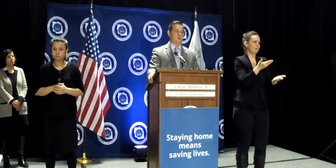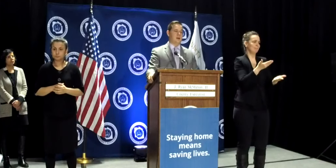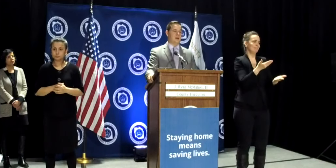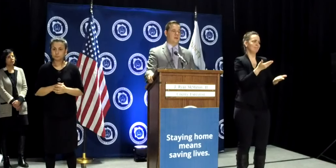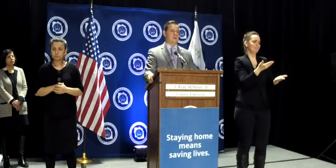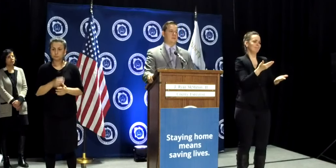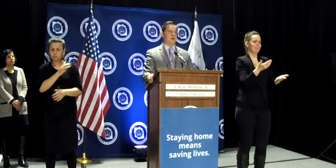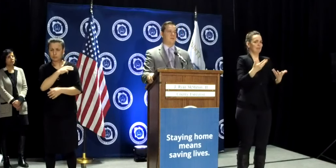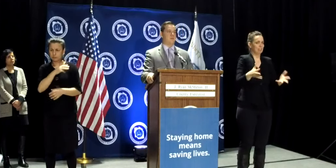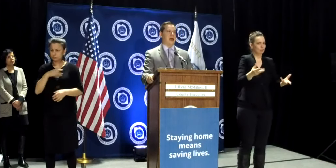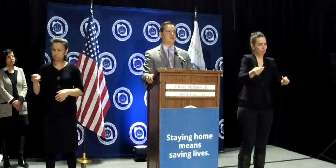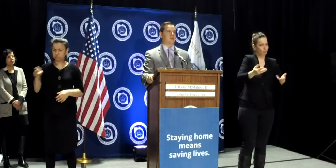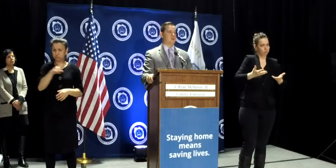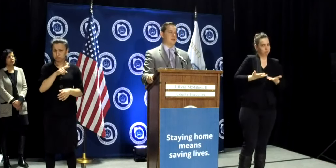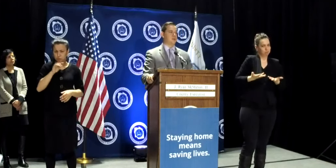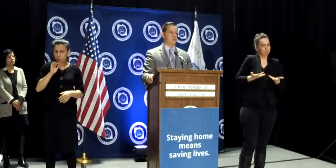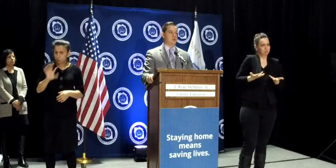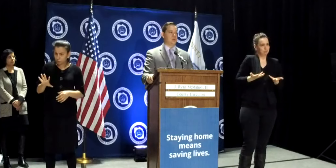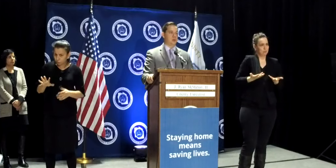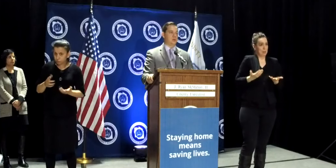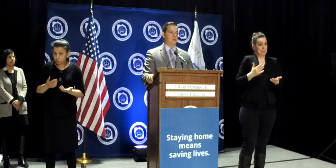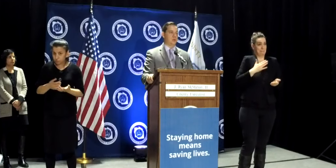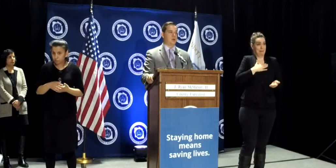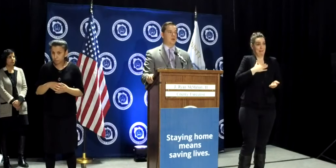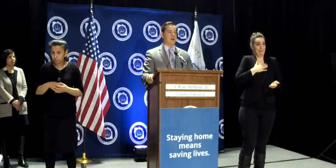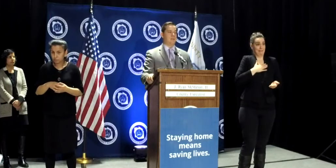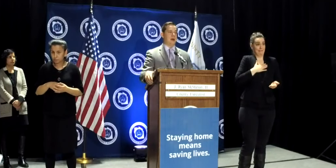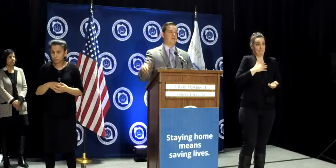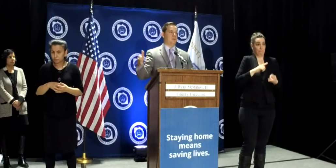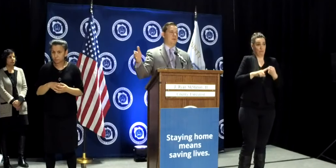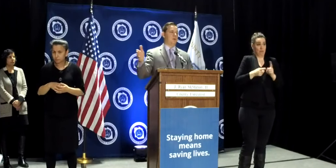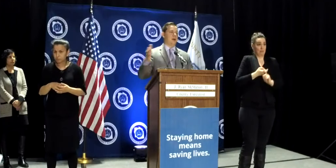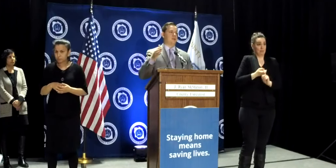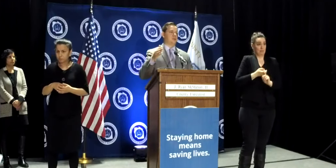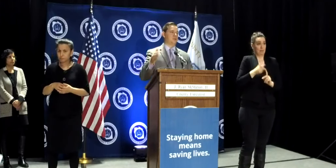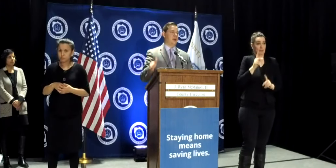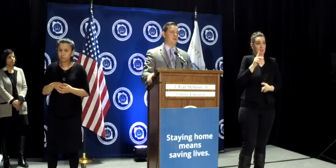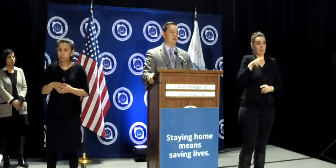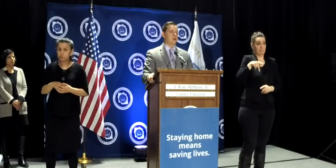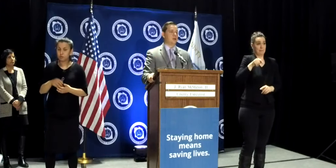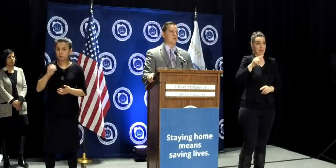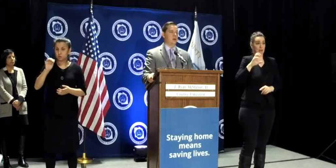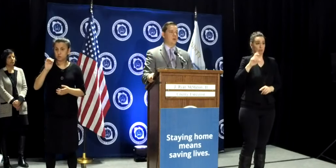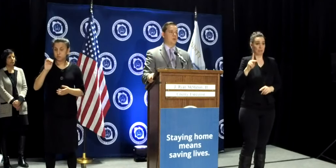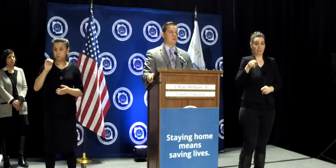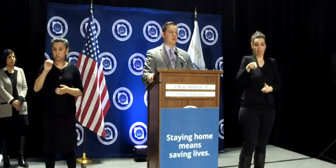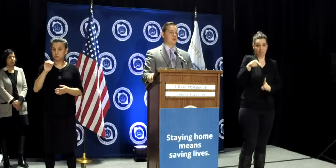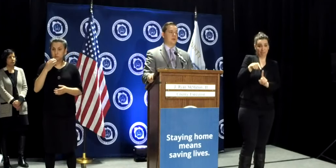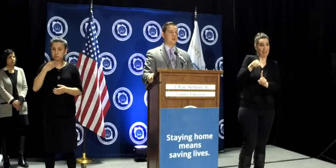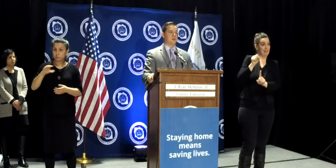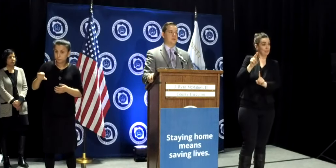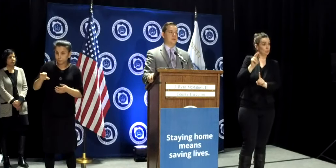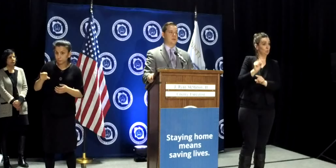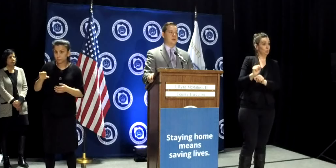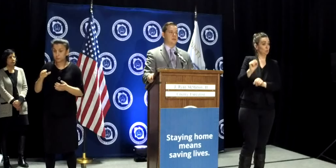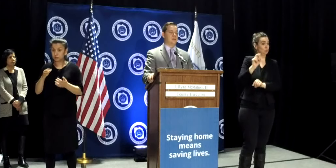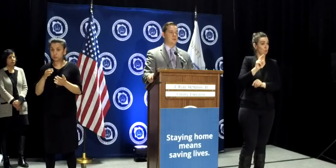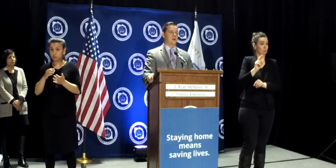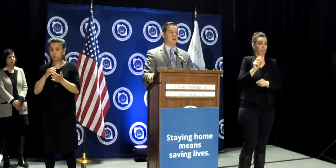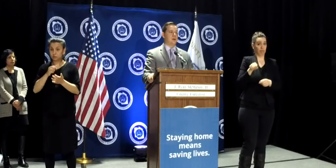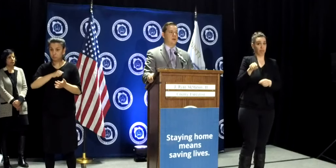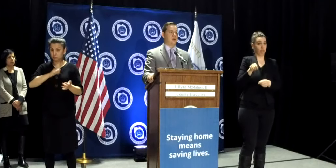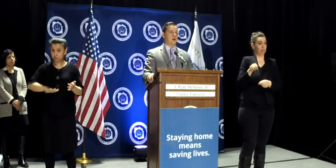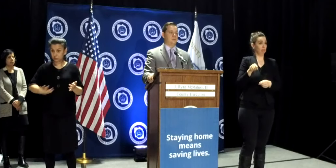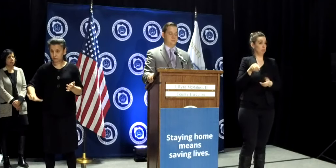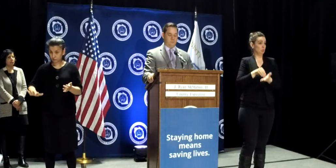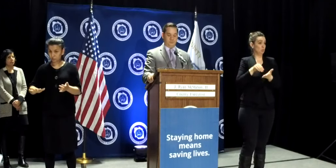and my friend Patrick was an SU student who came back from international travel. So certainly there's cases